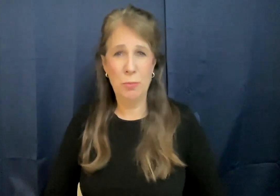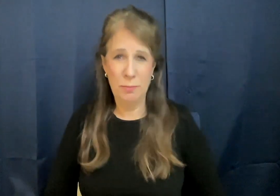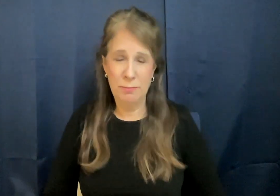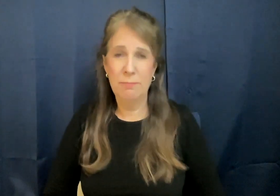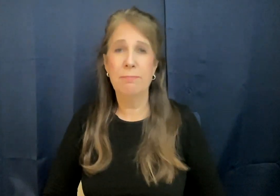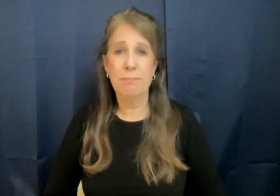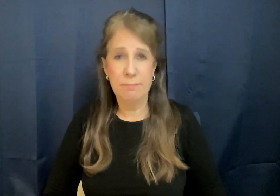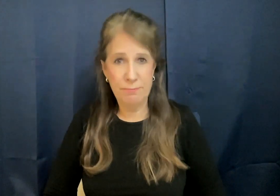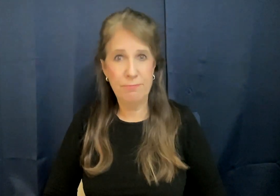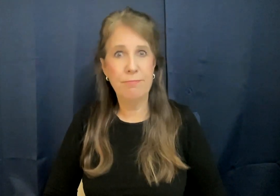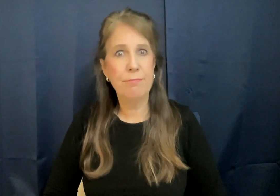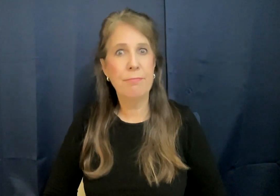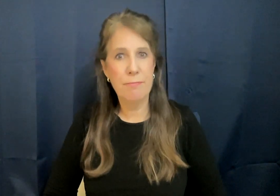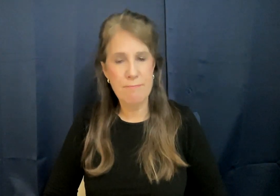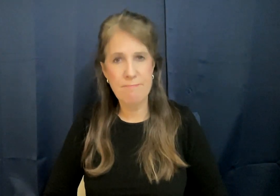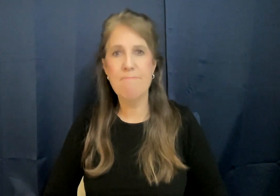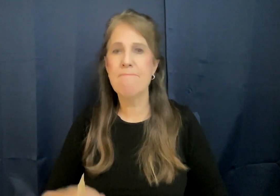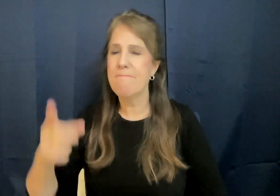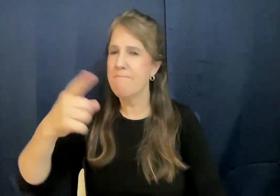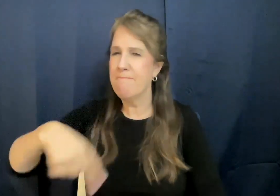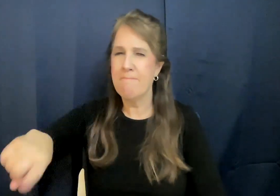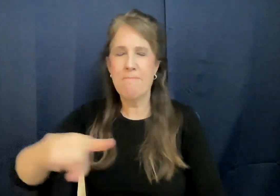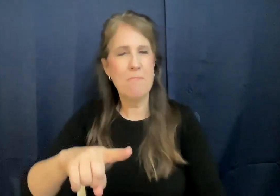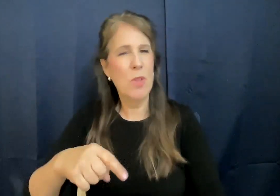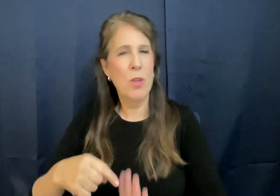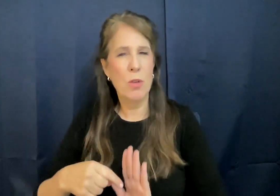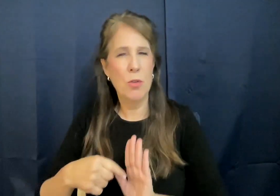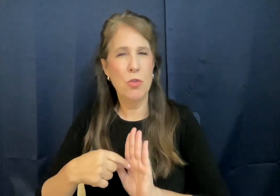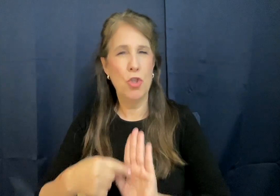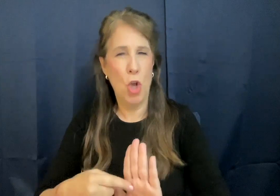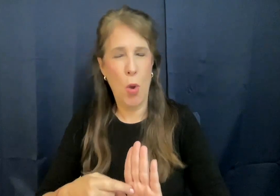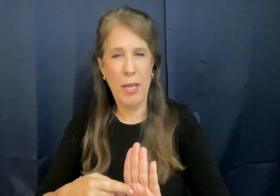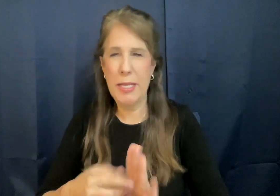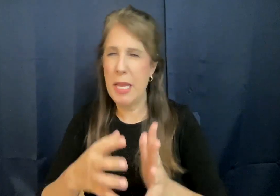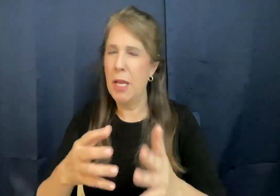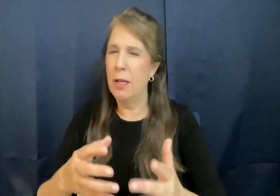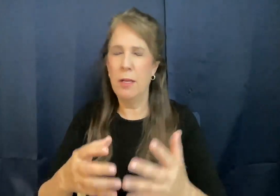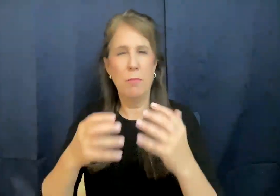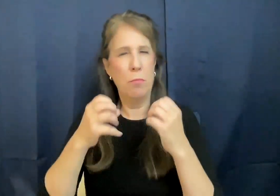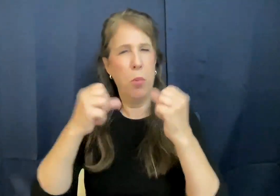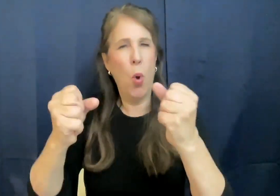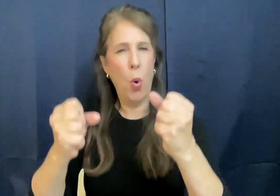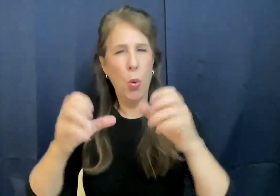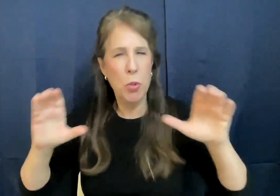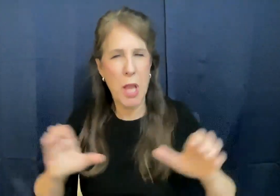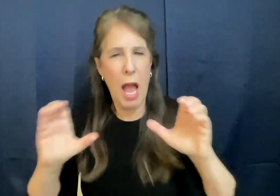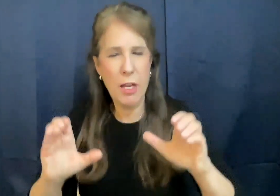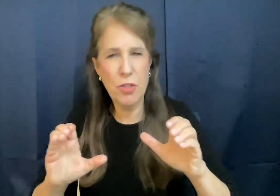The moral clarity and bold actions of our American allies demonstrate the depth of the